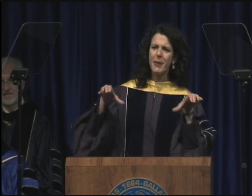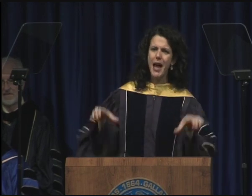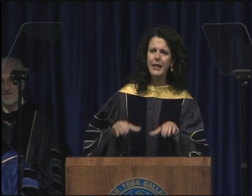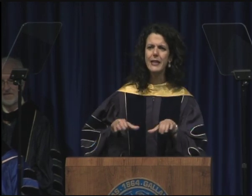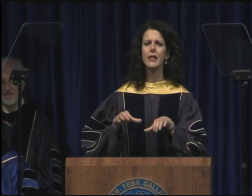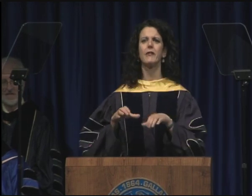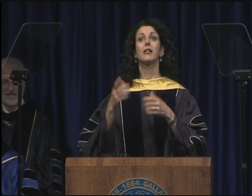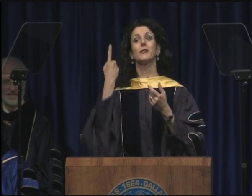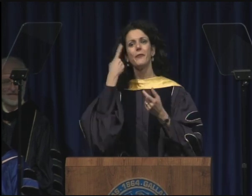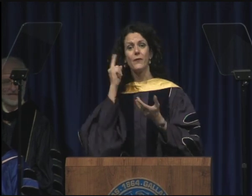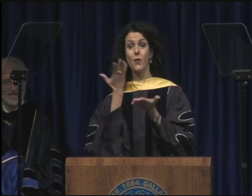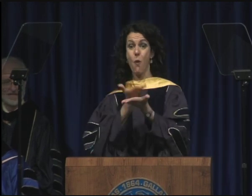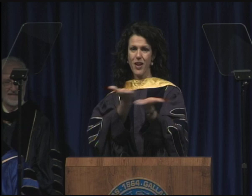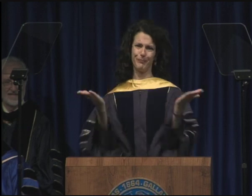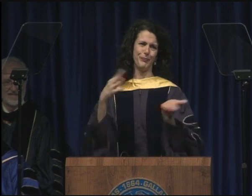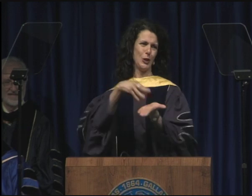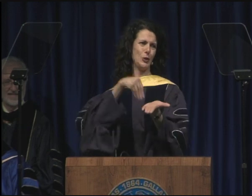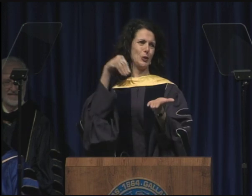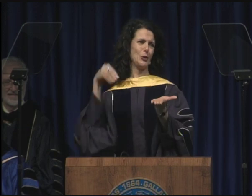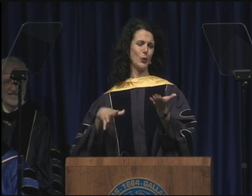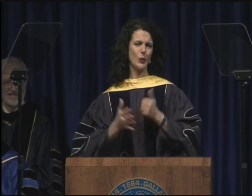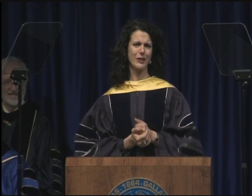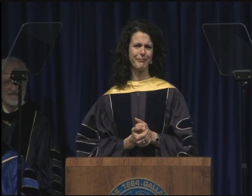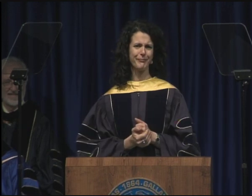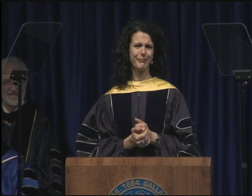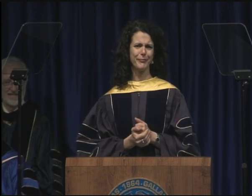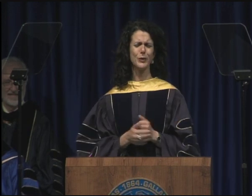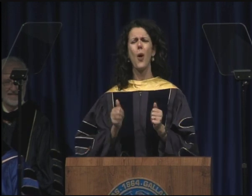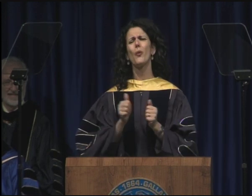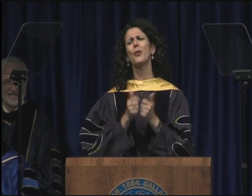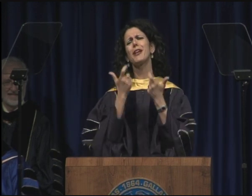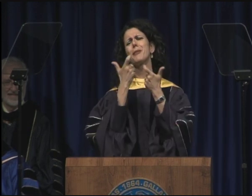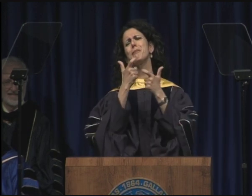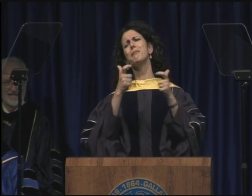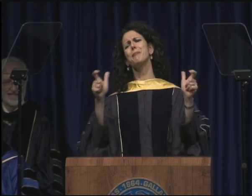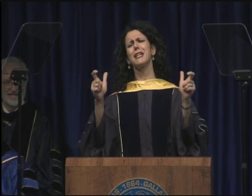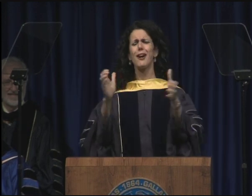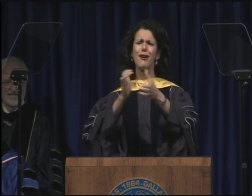professional development activities, congratulations